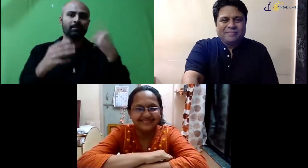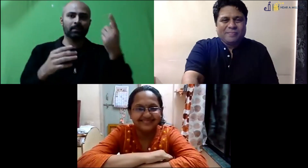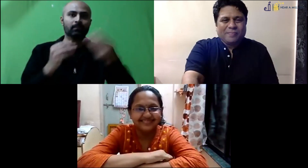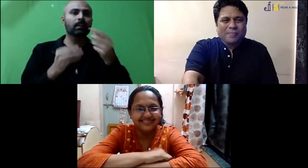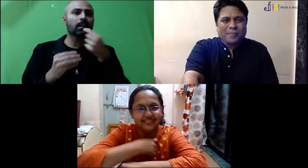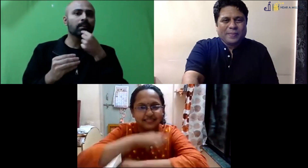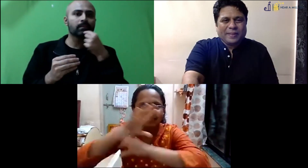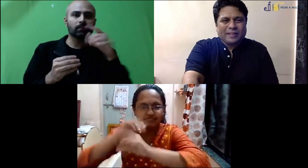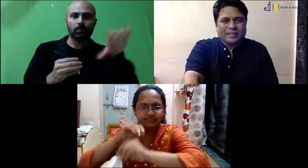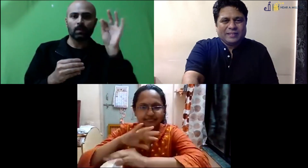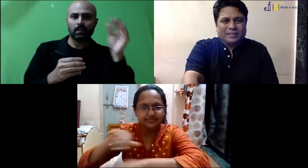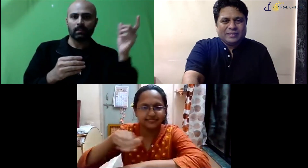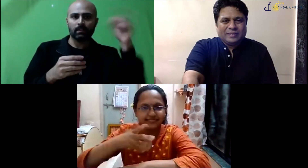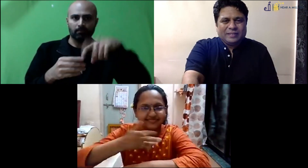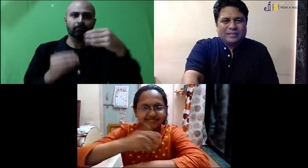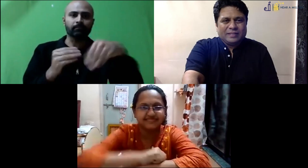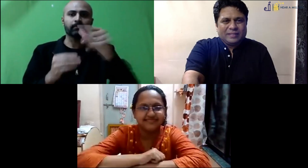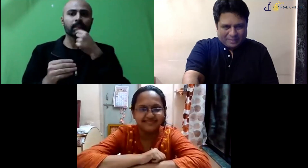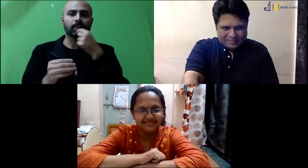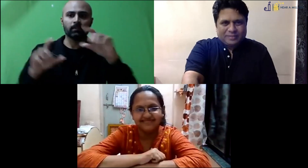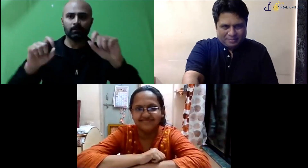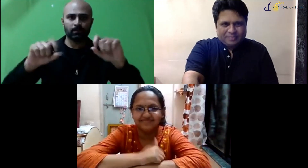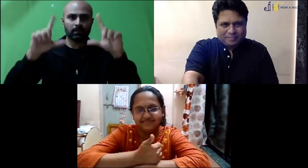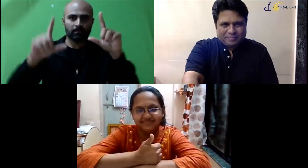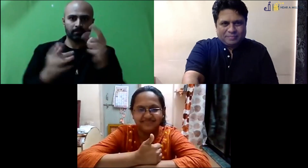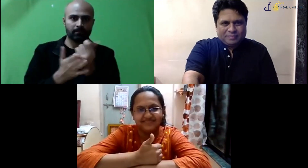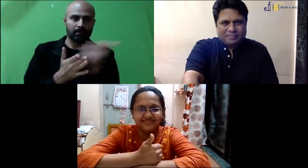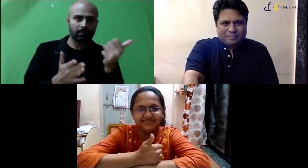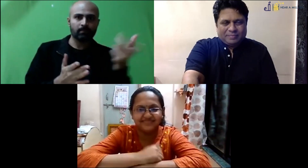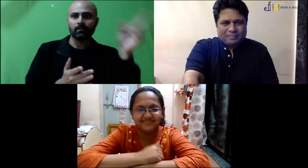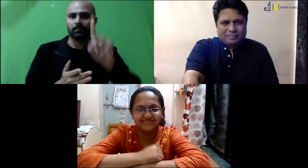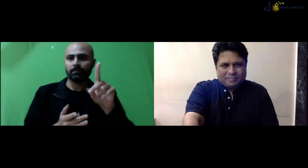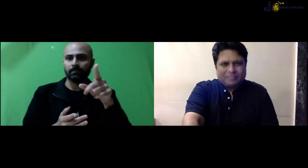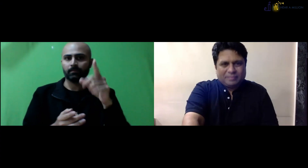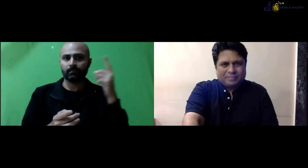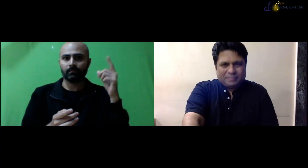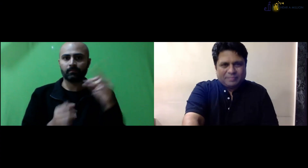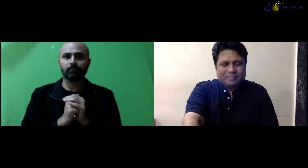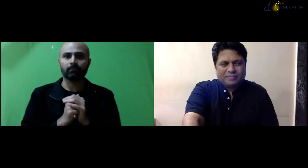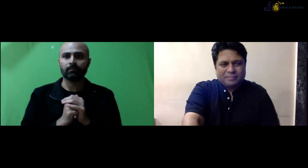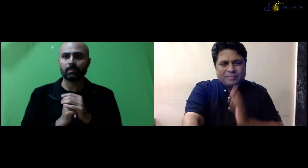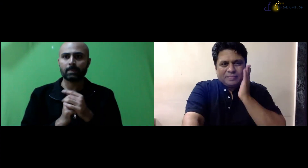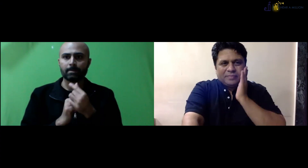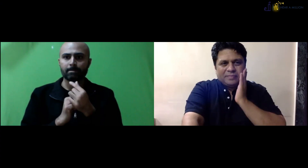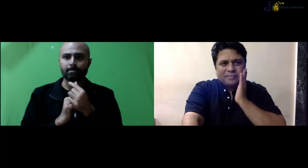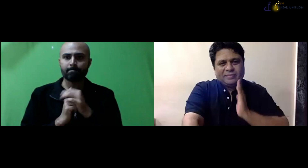Thank you, Prajakta. Now, Gautam, can we have the next person, please?